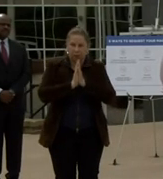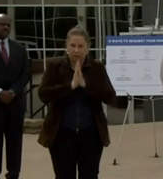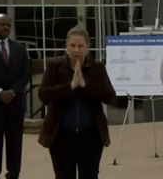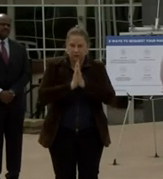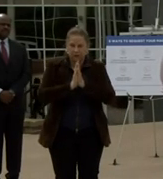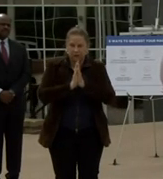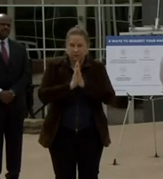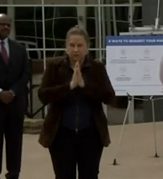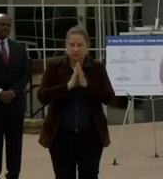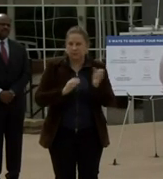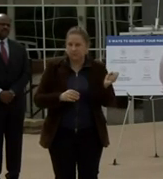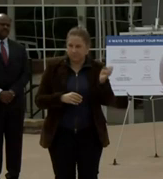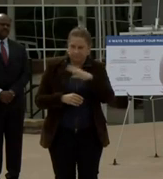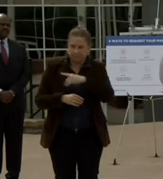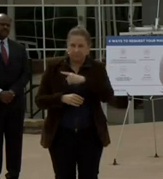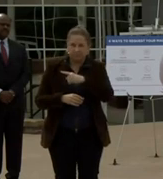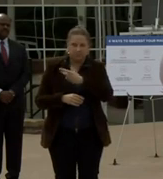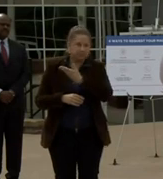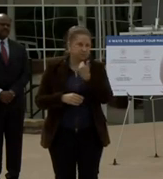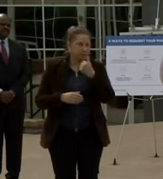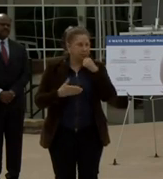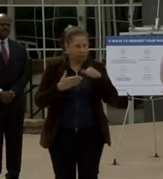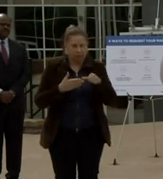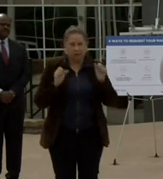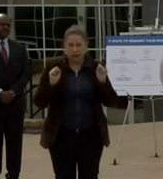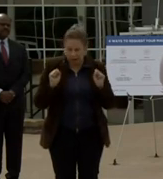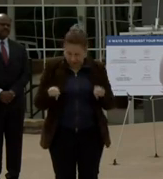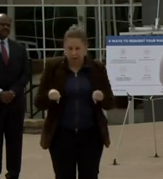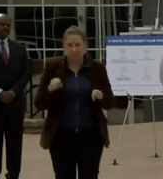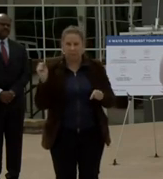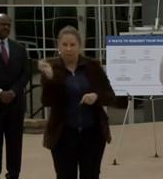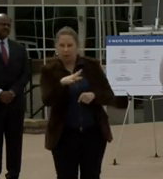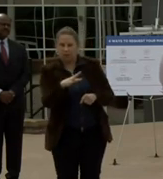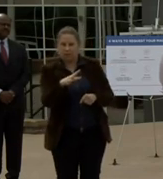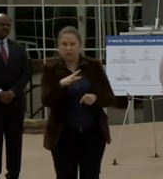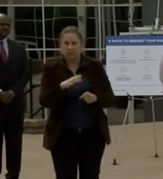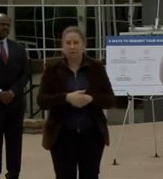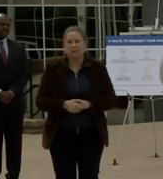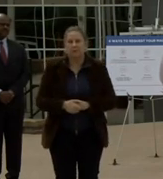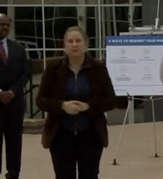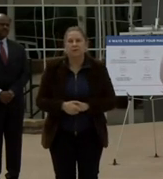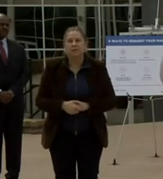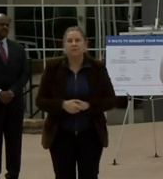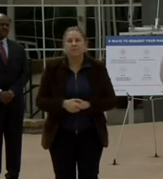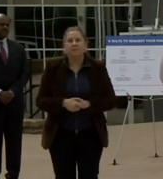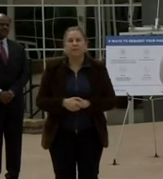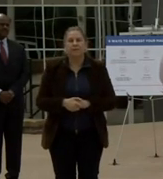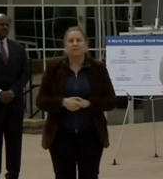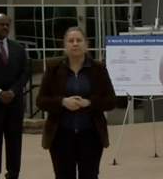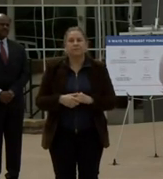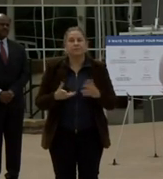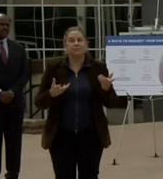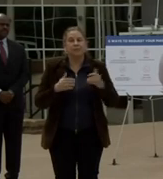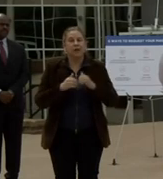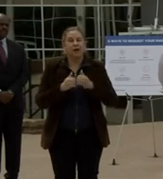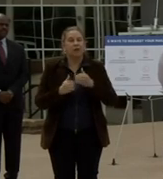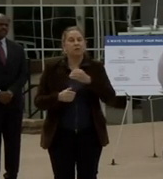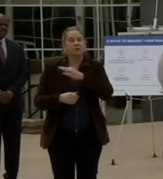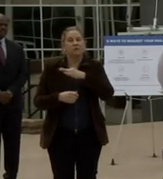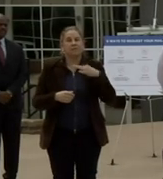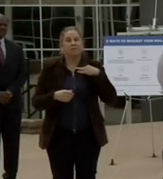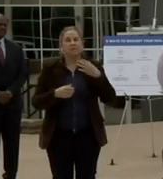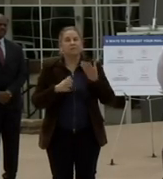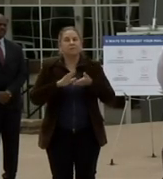that ballot through the mail, as well as thinking about how we staff our vote centers. People are familiar with our